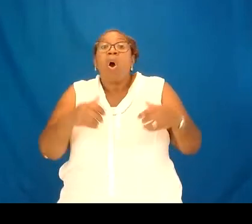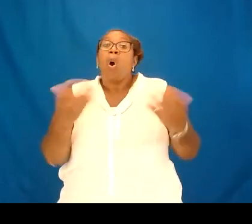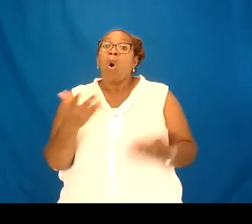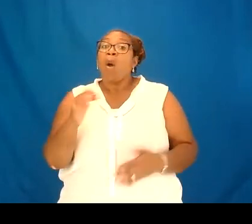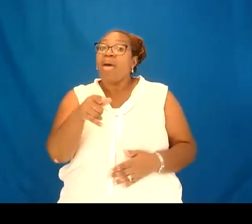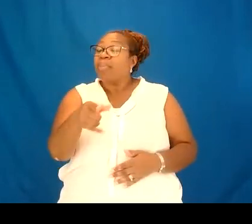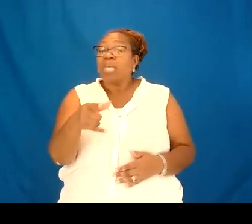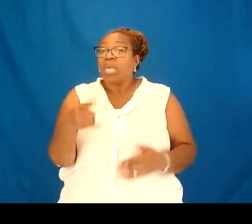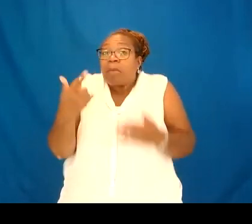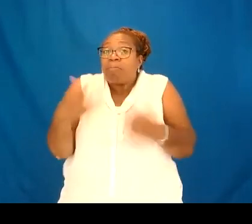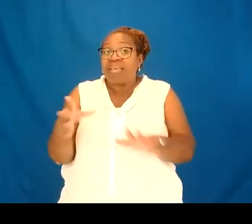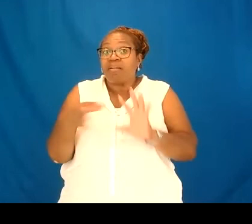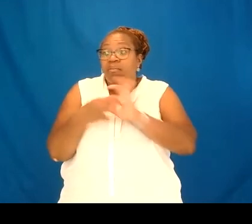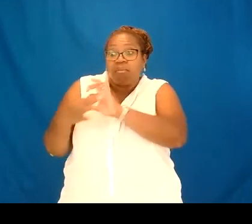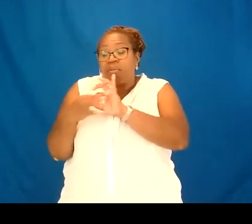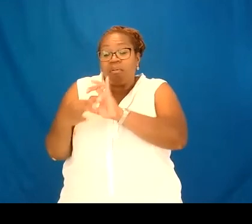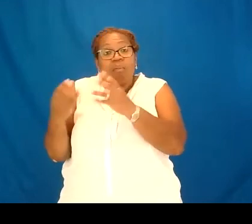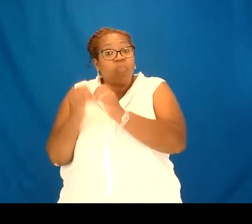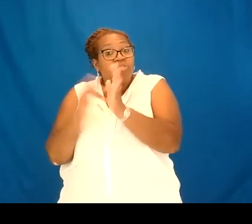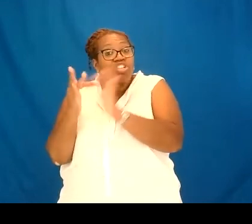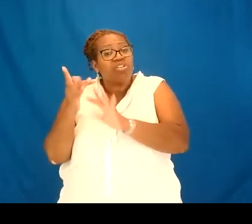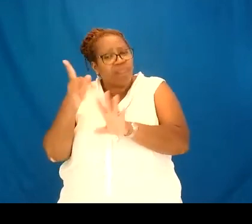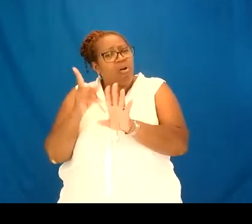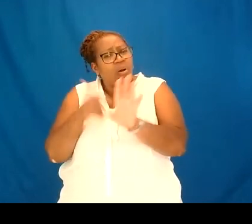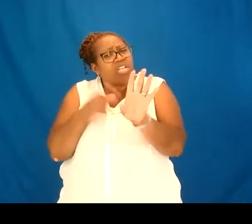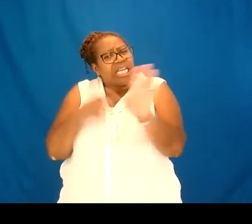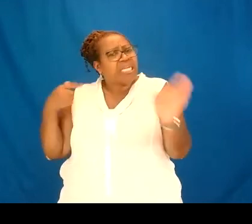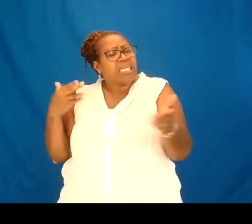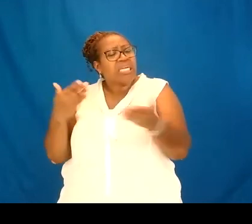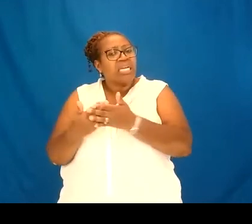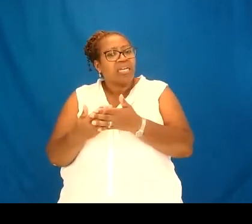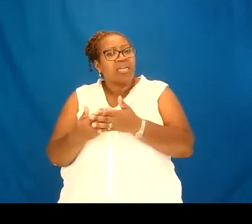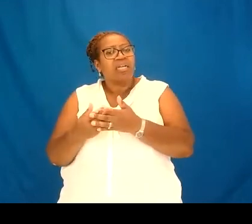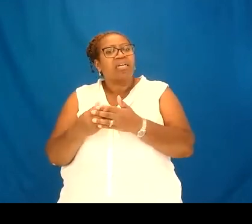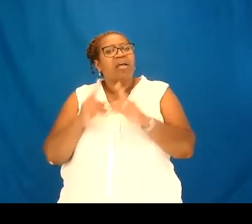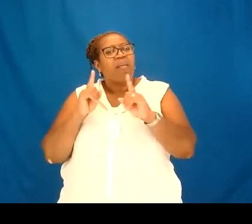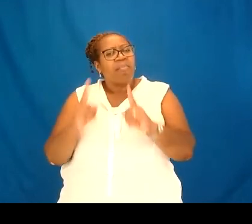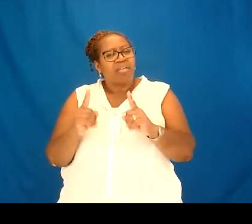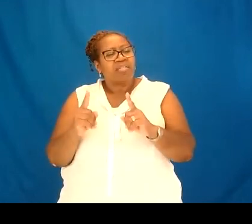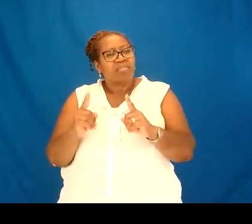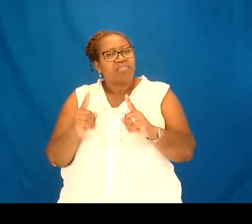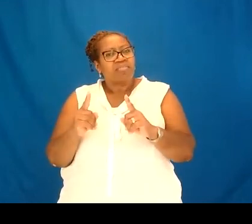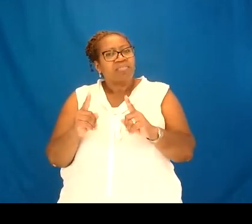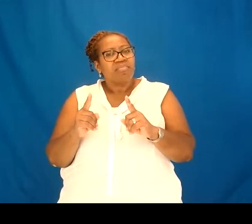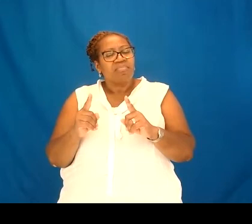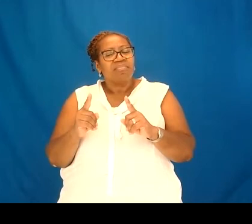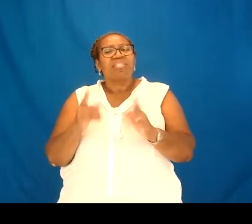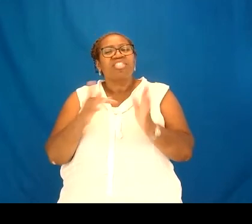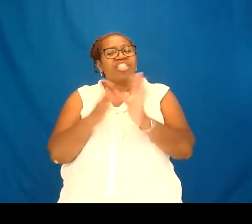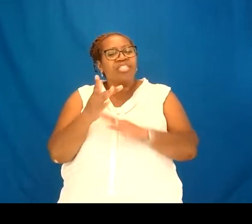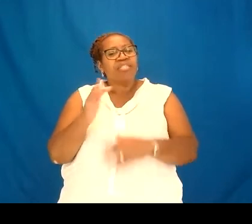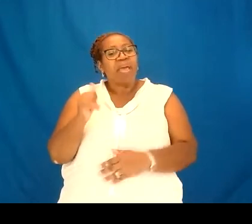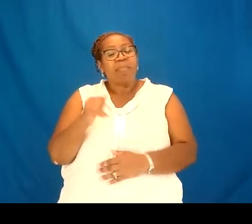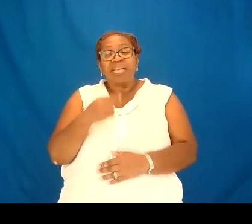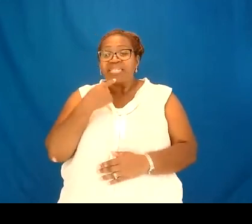next? When the disciples had finished eating, Jesus went a little bit deeper with Peter.